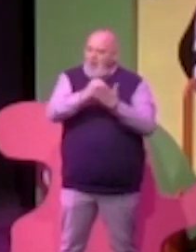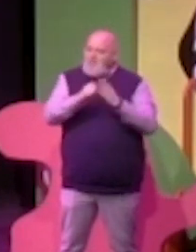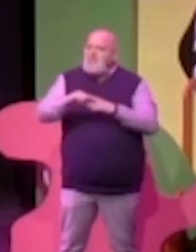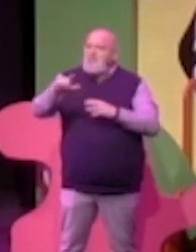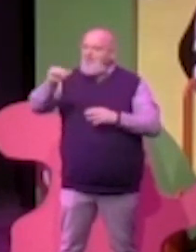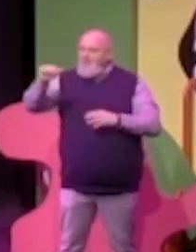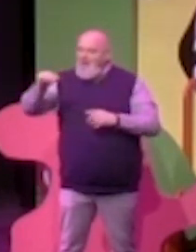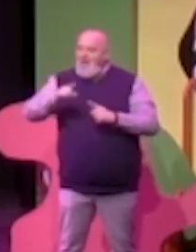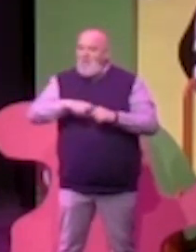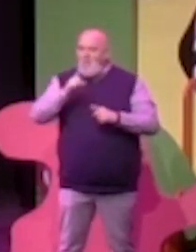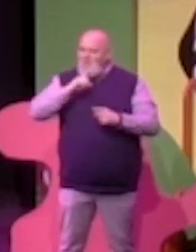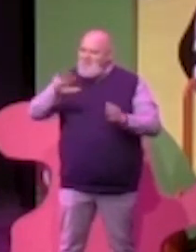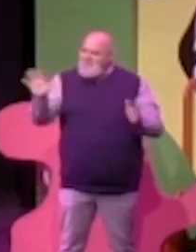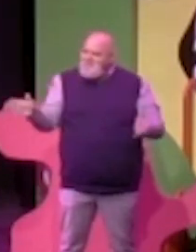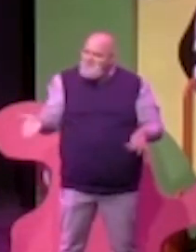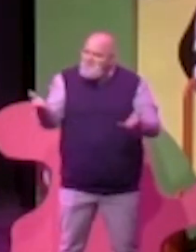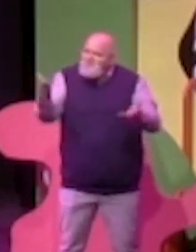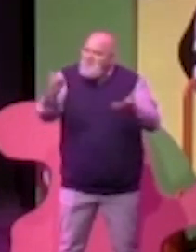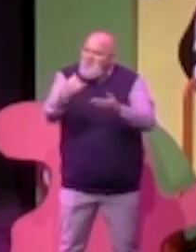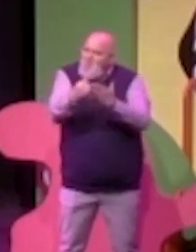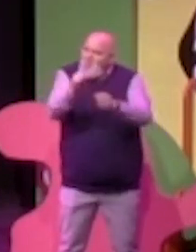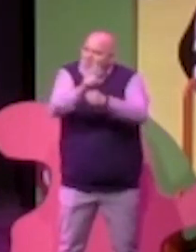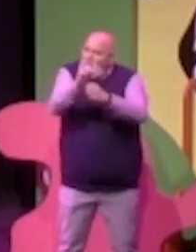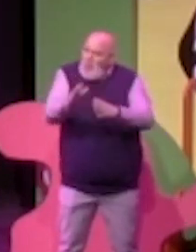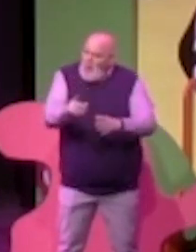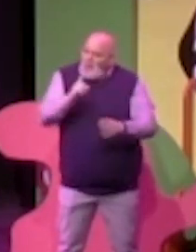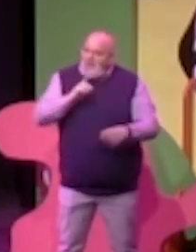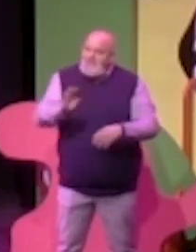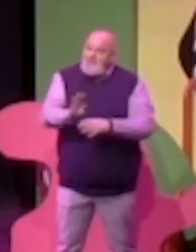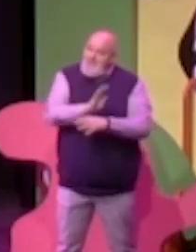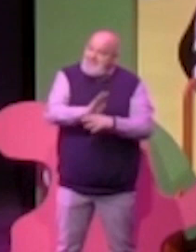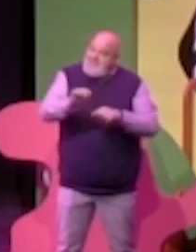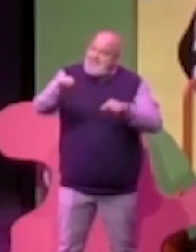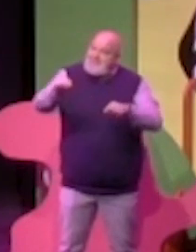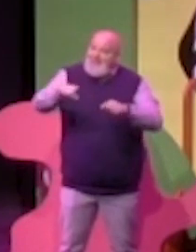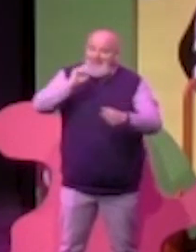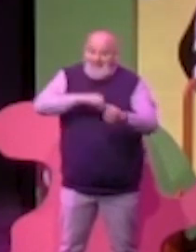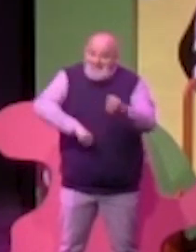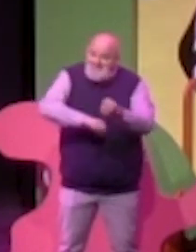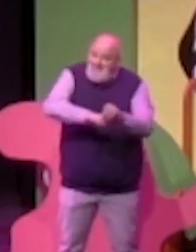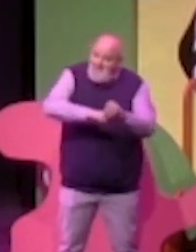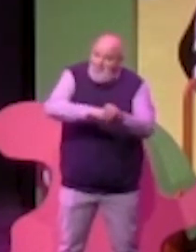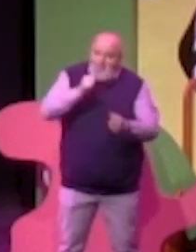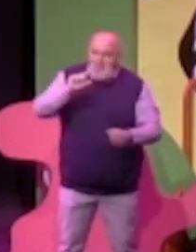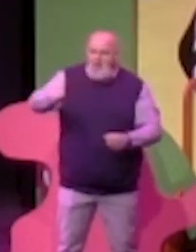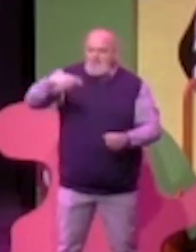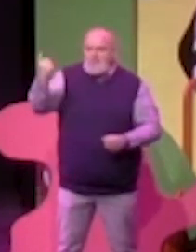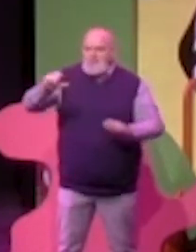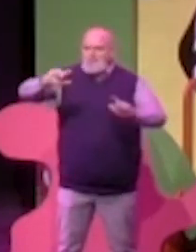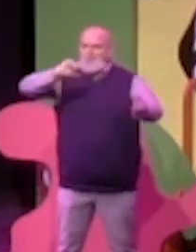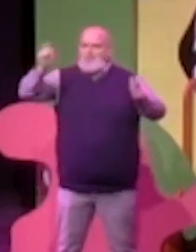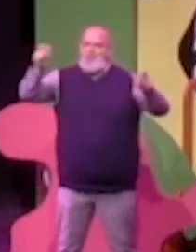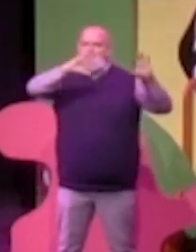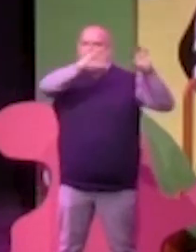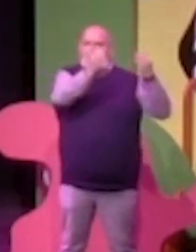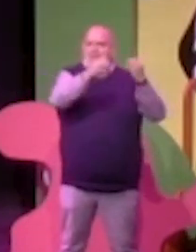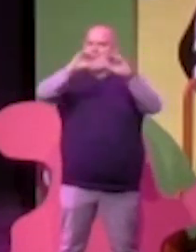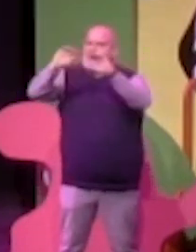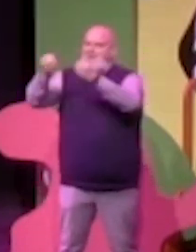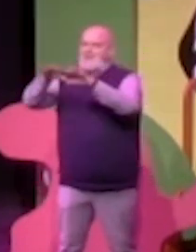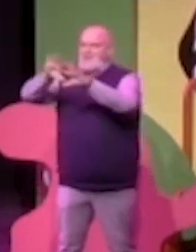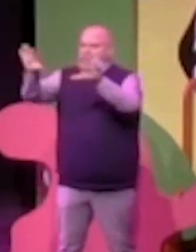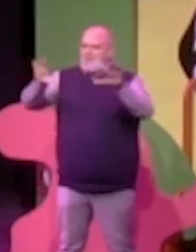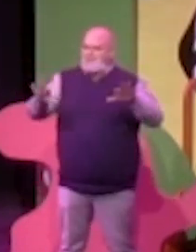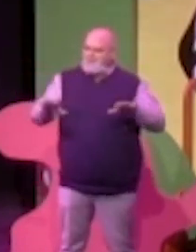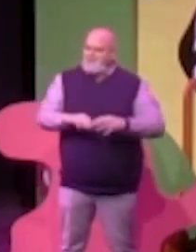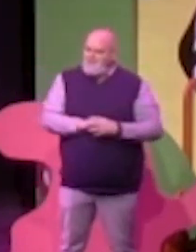amplifying that idea of art workers as part of the ecosystem. And they too need to be supported, not just the large or